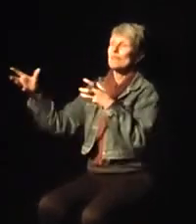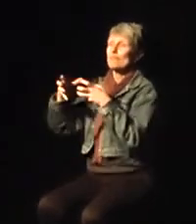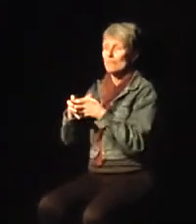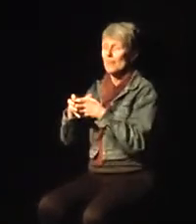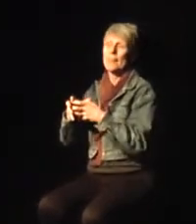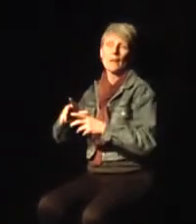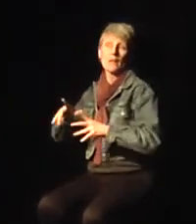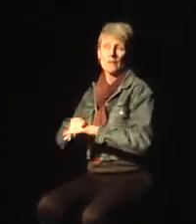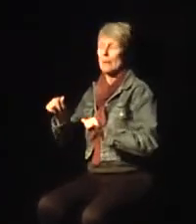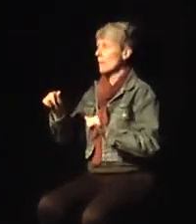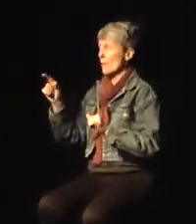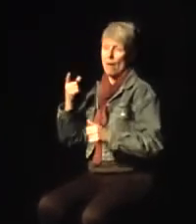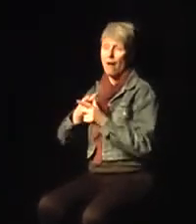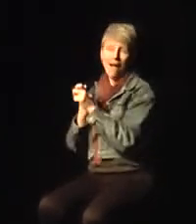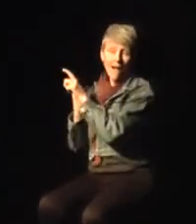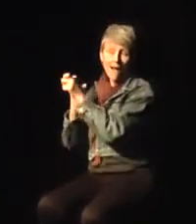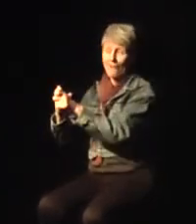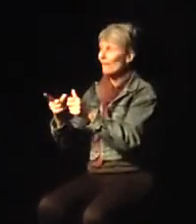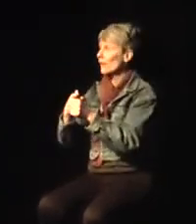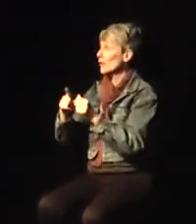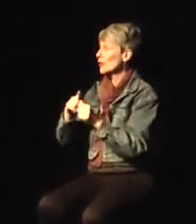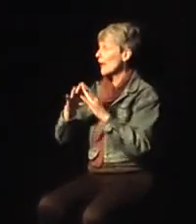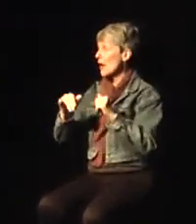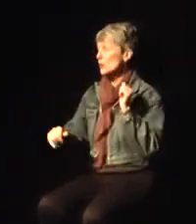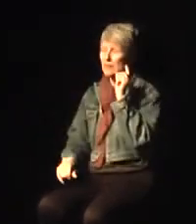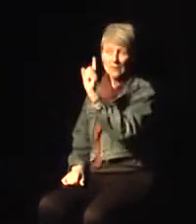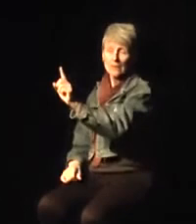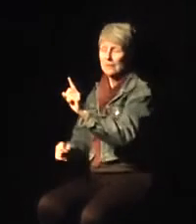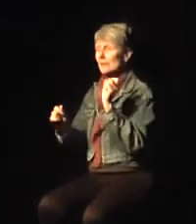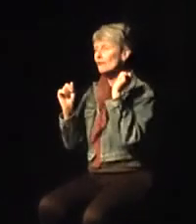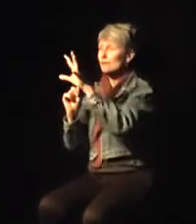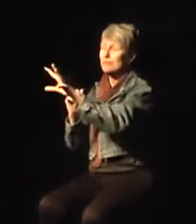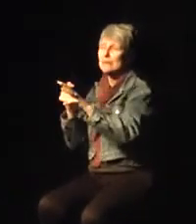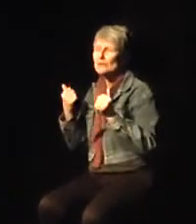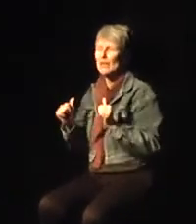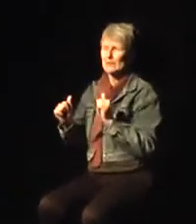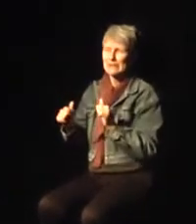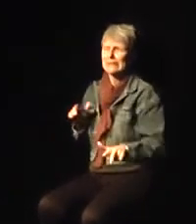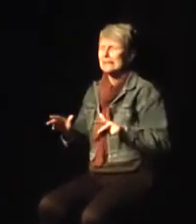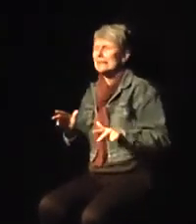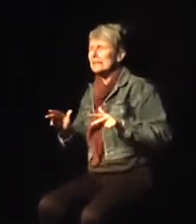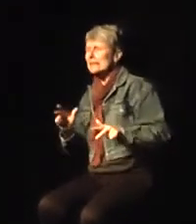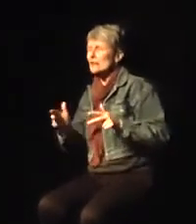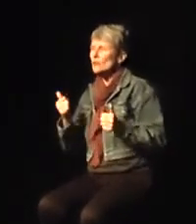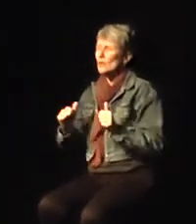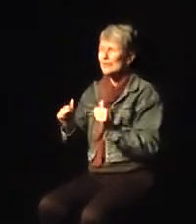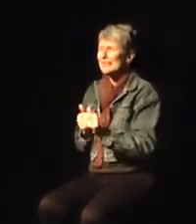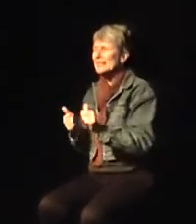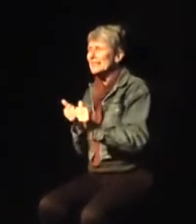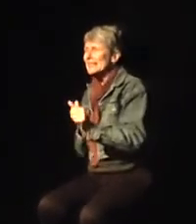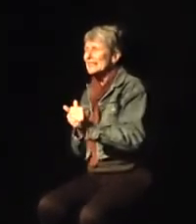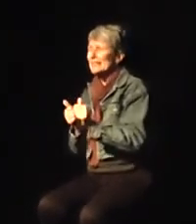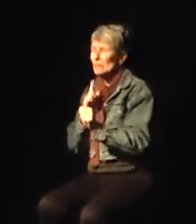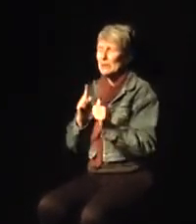beat, they run to the first house of the night. I try to keep up, but I have trouble keeping up, but it's